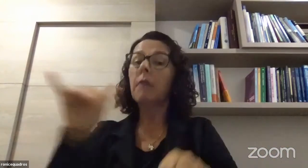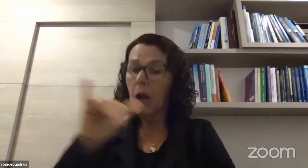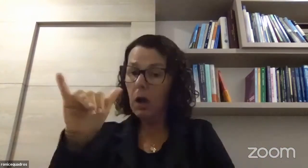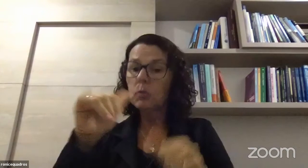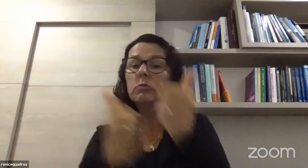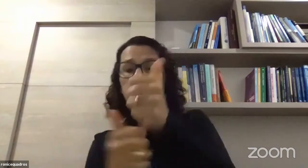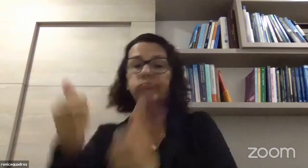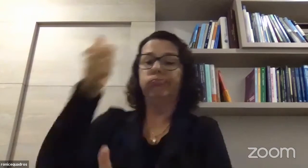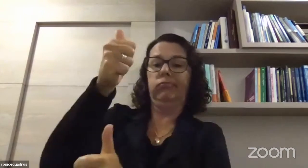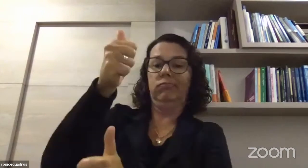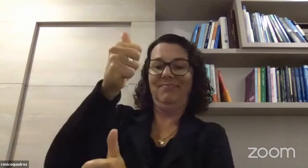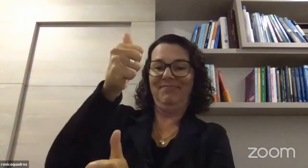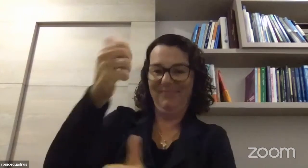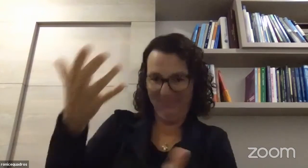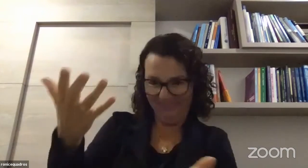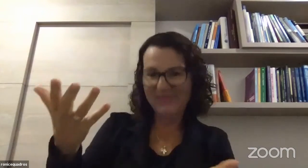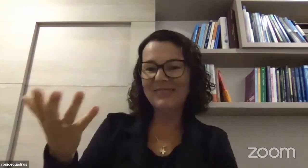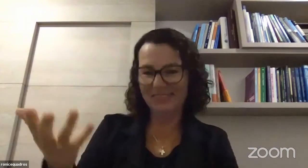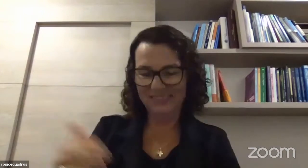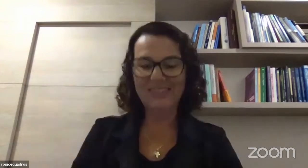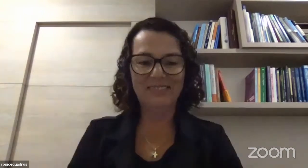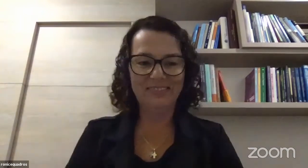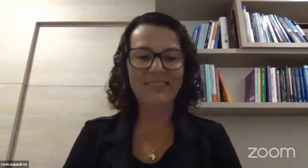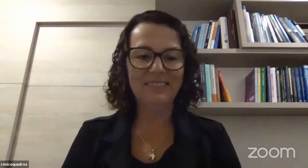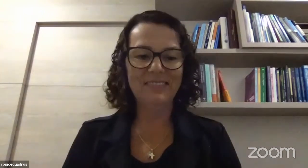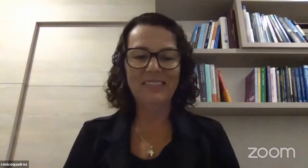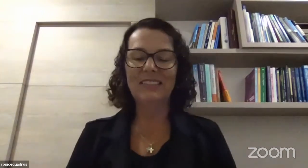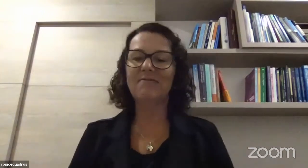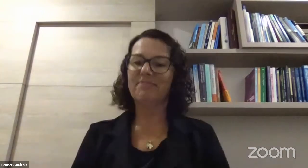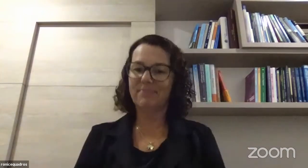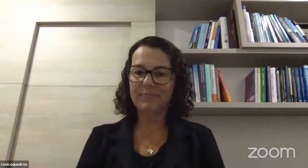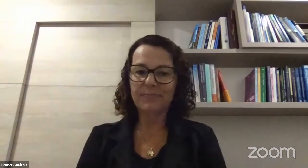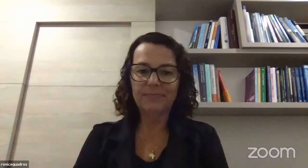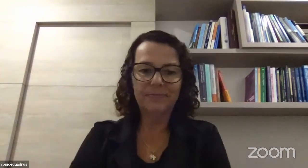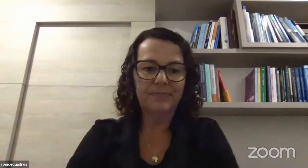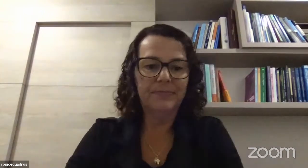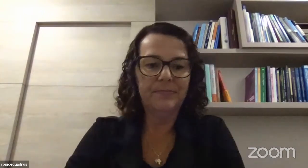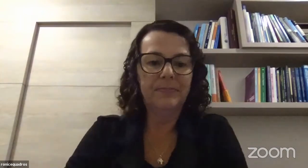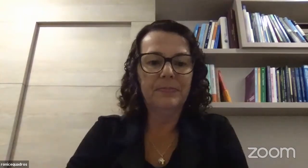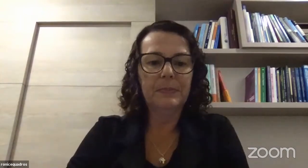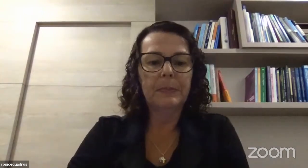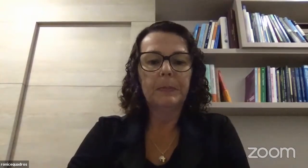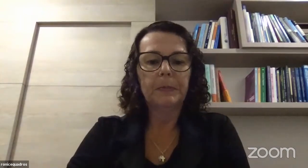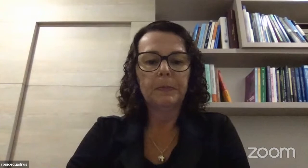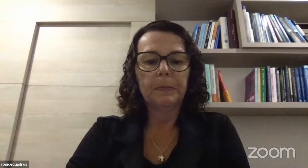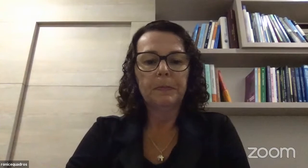researchers feel this level of equality, that not one is more superior than another.